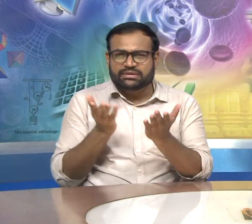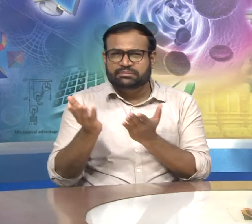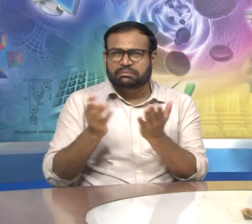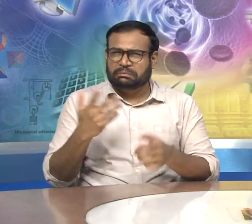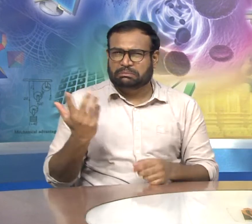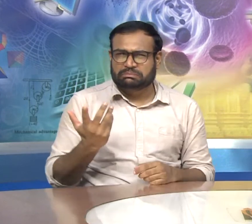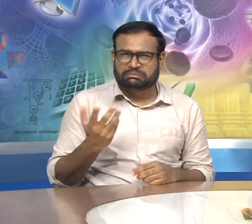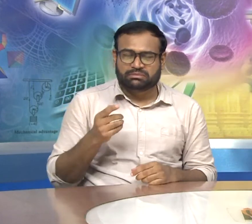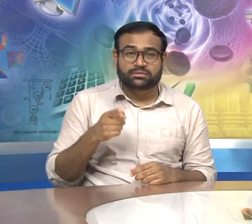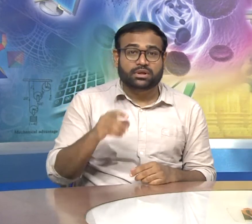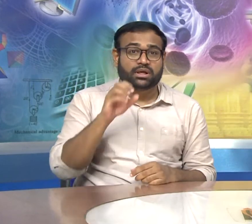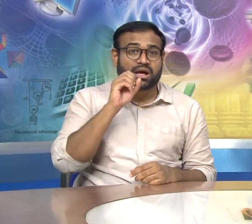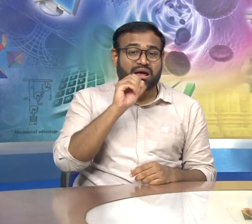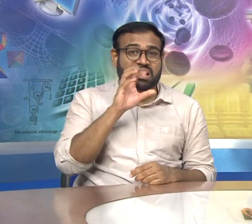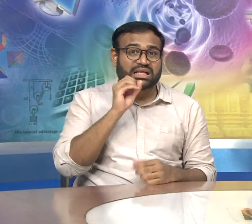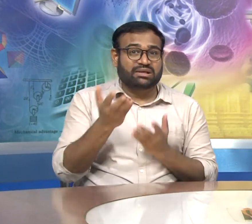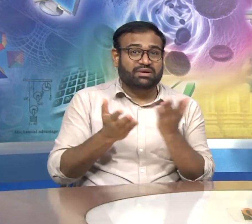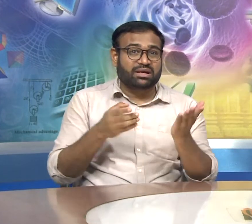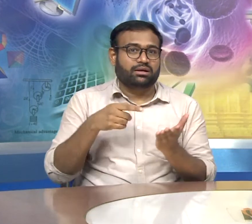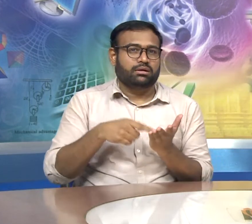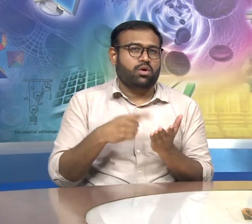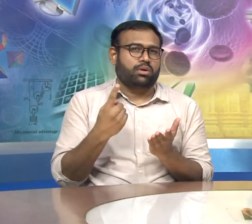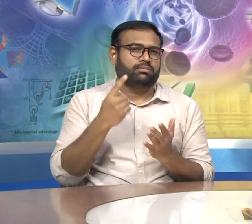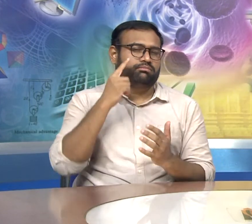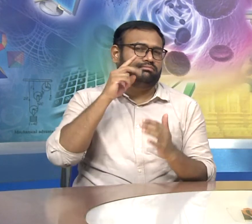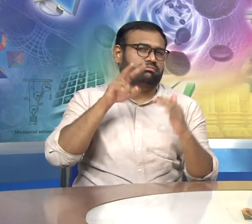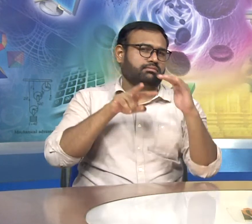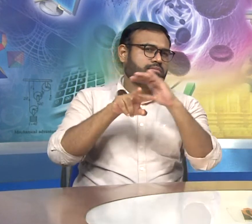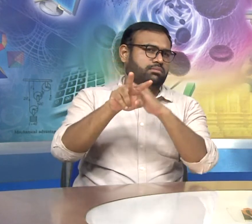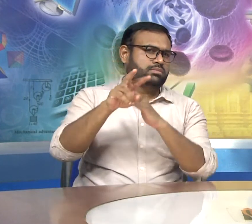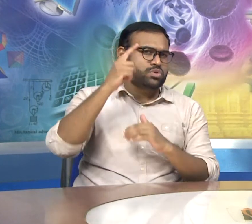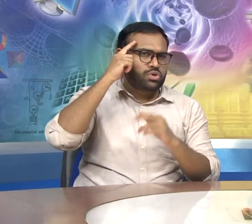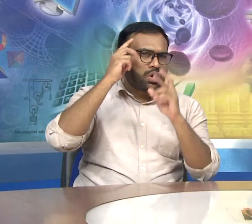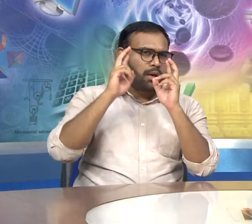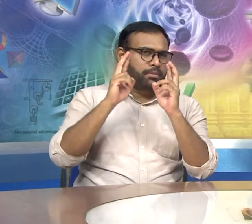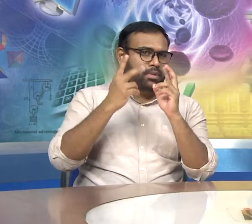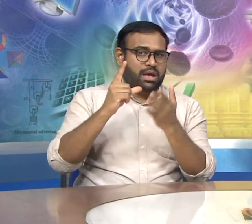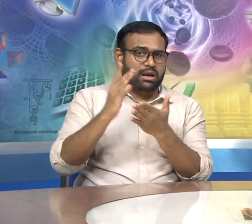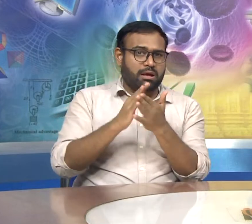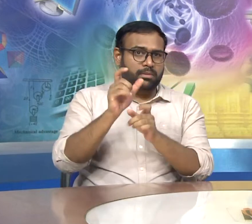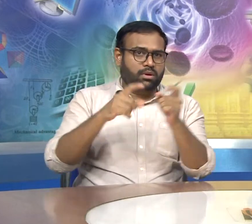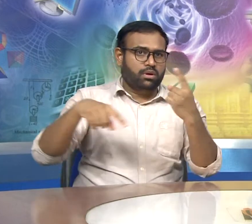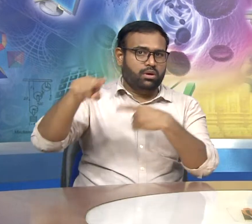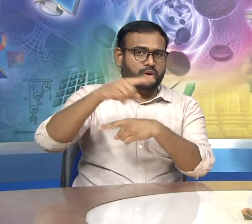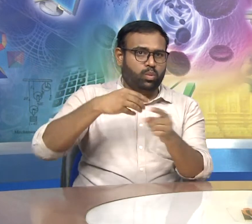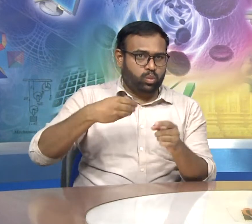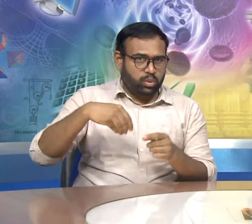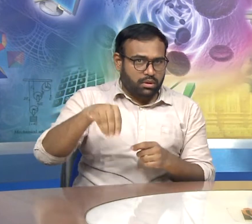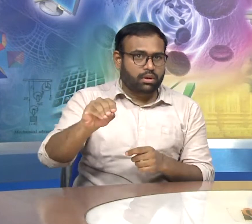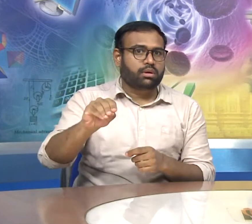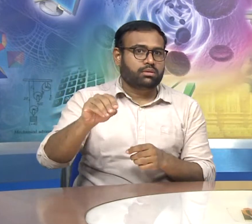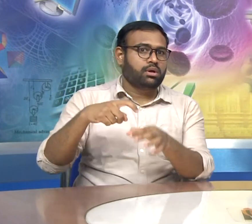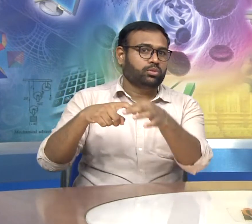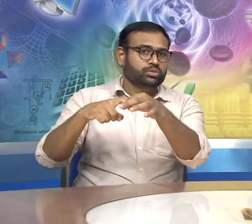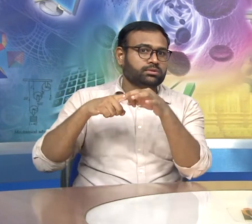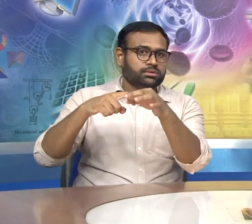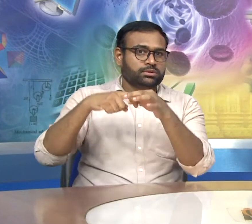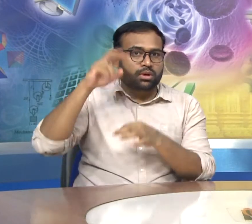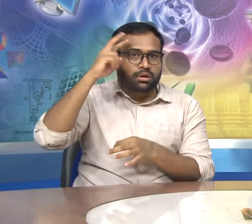Information service are provided in anticipation of various needs of the use of